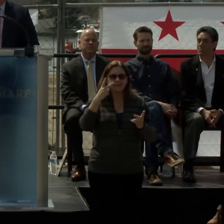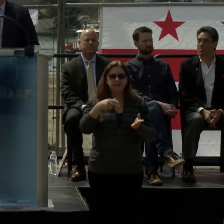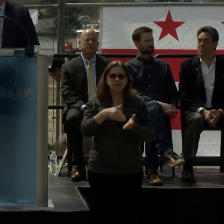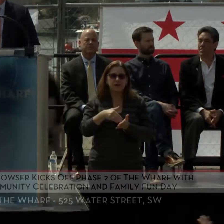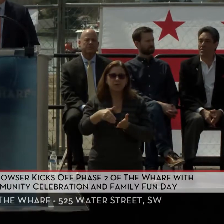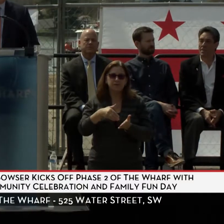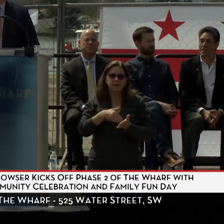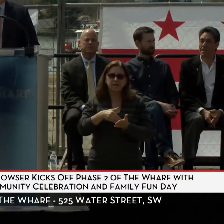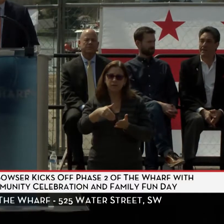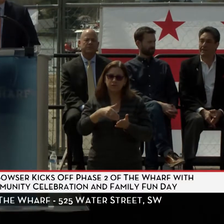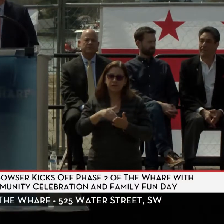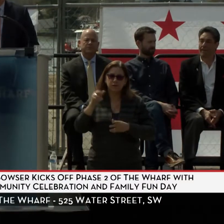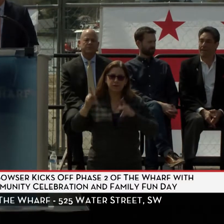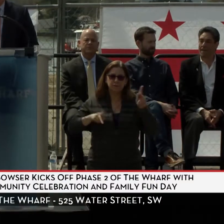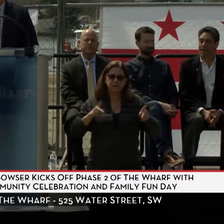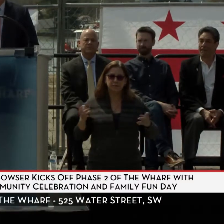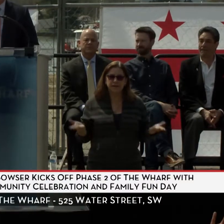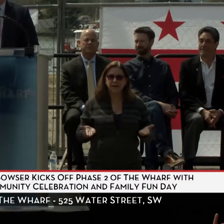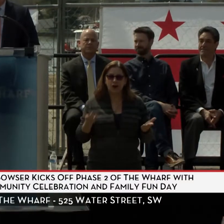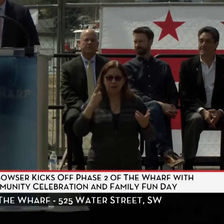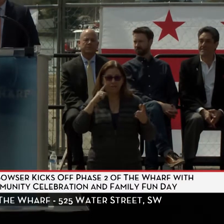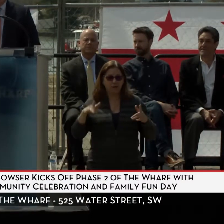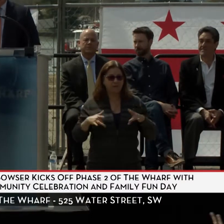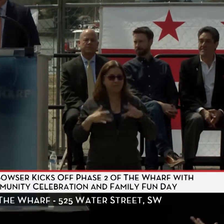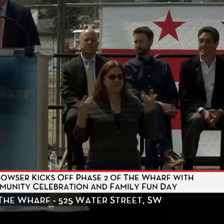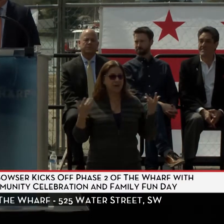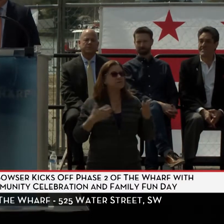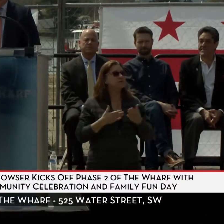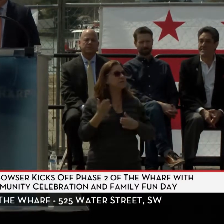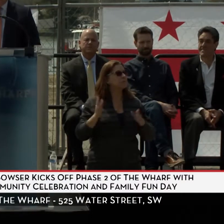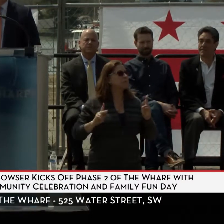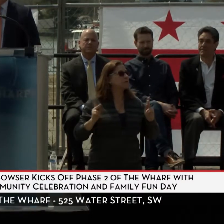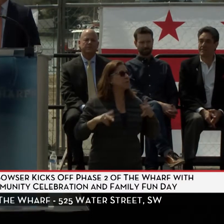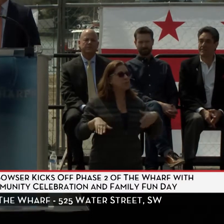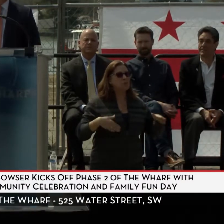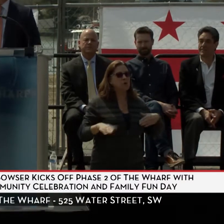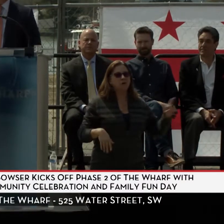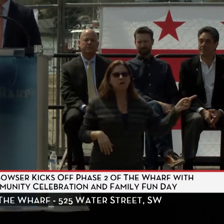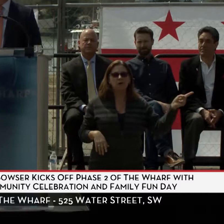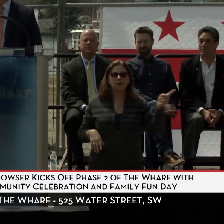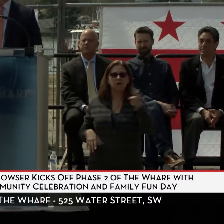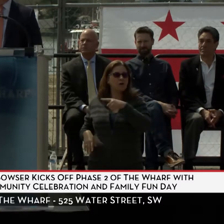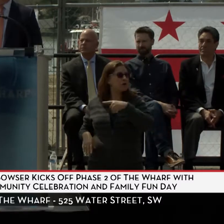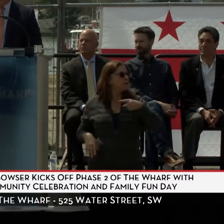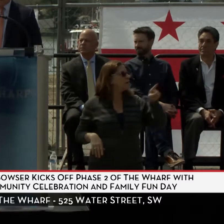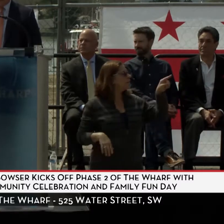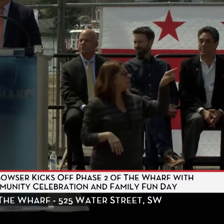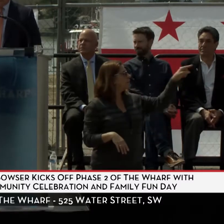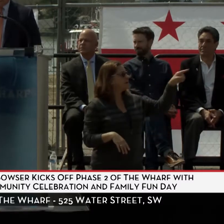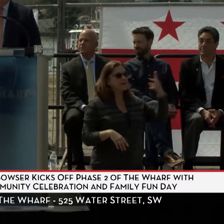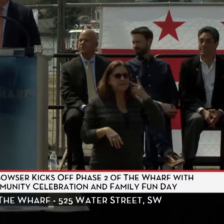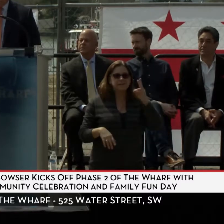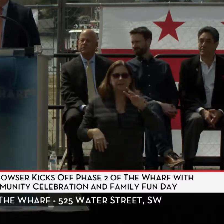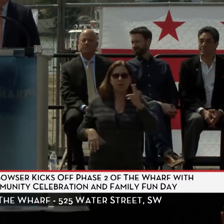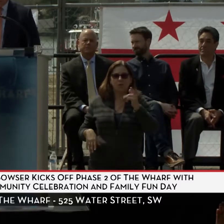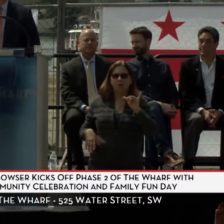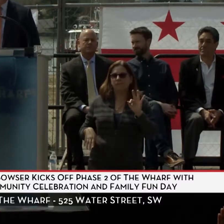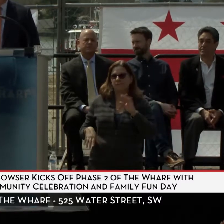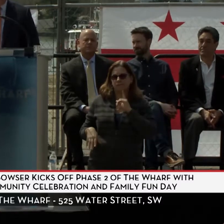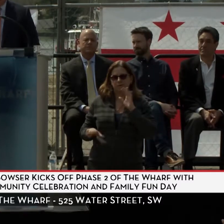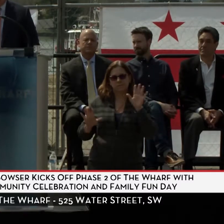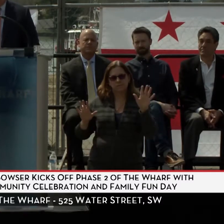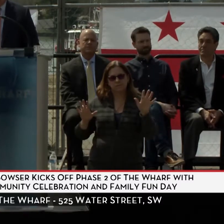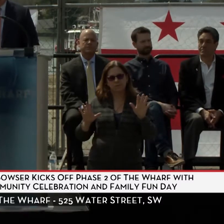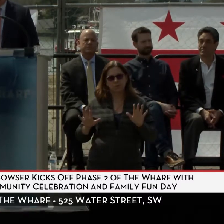this event and some here like any other day, to enjoy the Wharf, which has become Washington's great destinations.